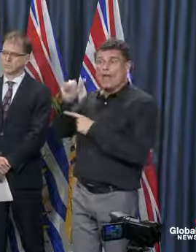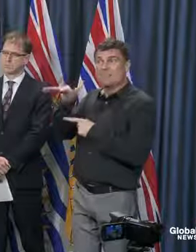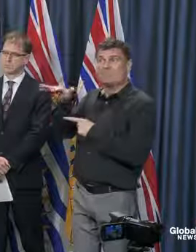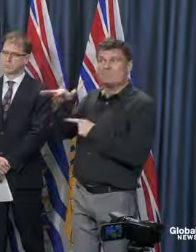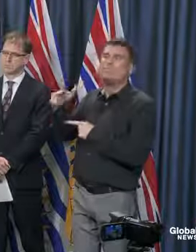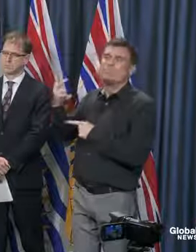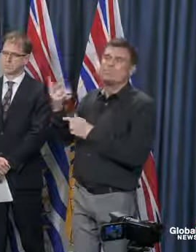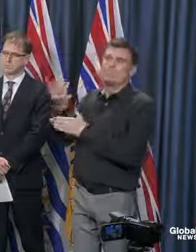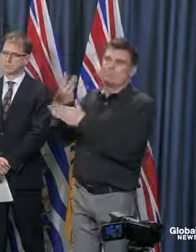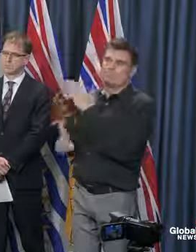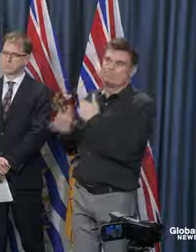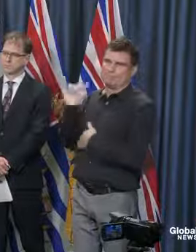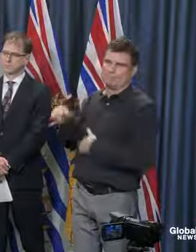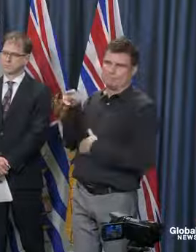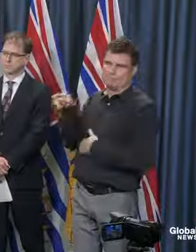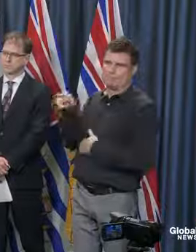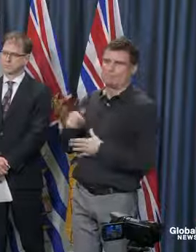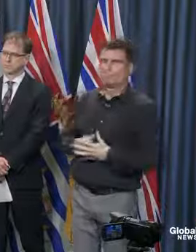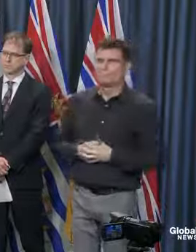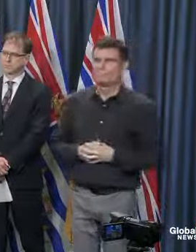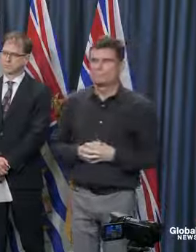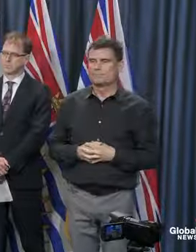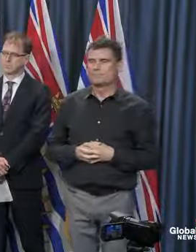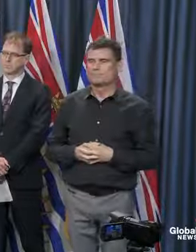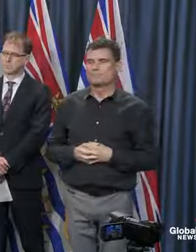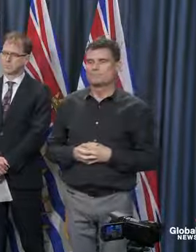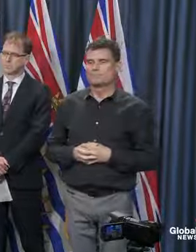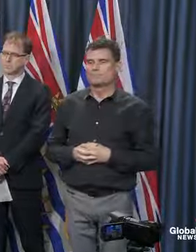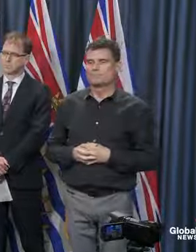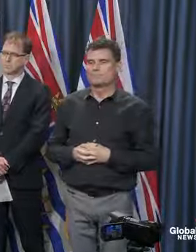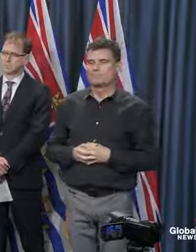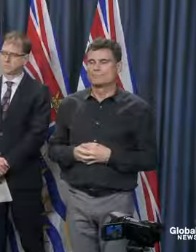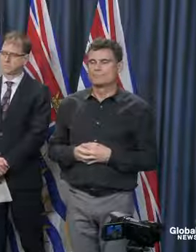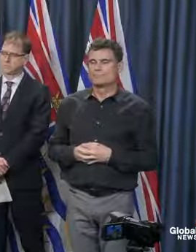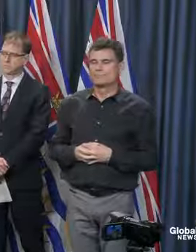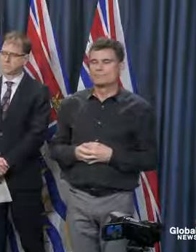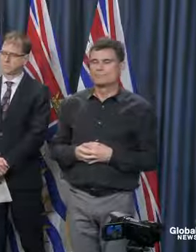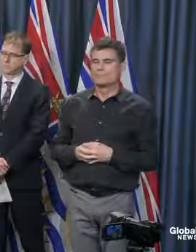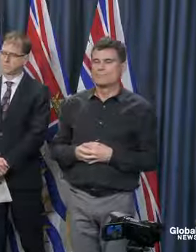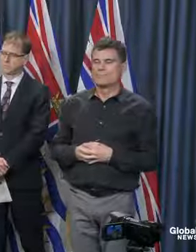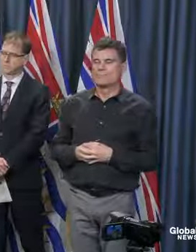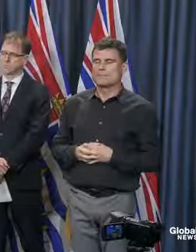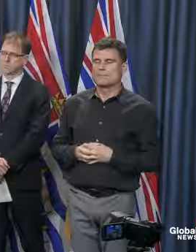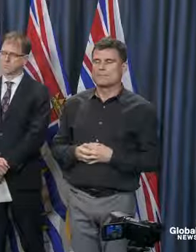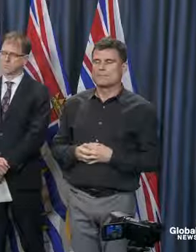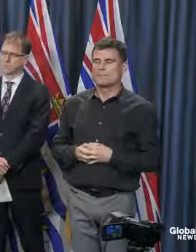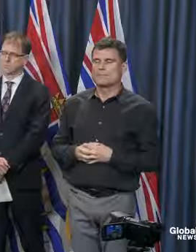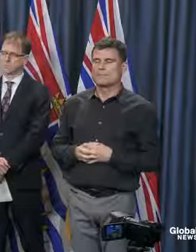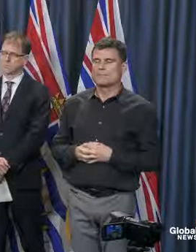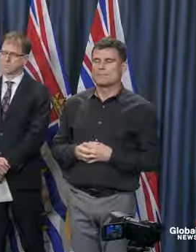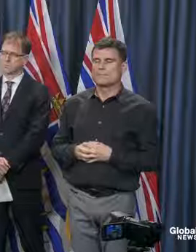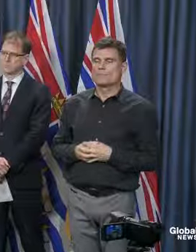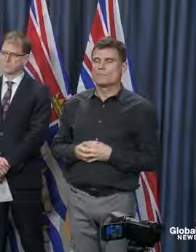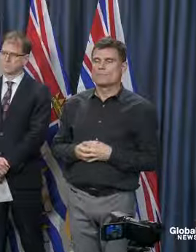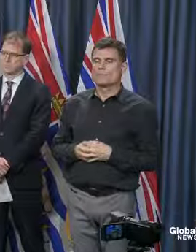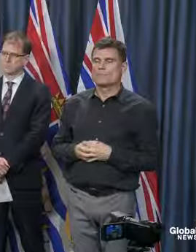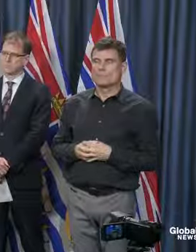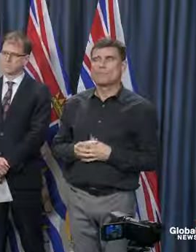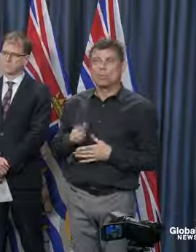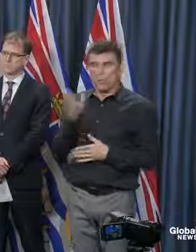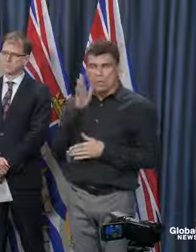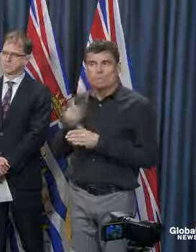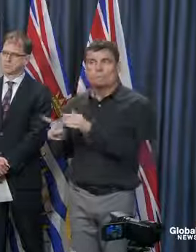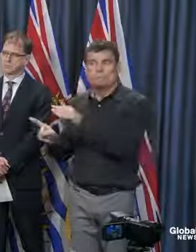We also just want to note that we have increased cases in both Vancouver Coastal